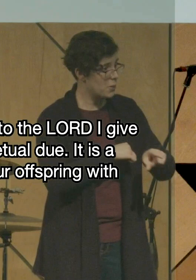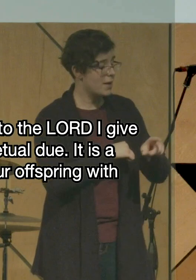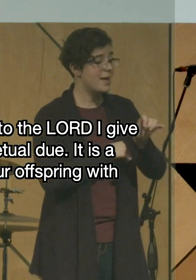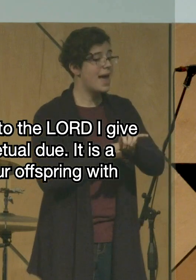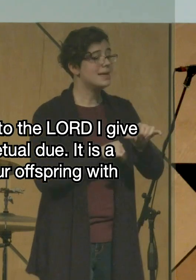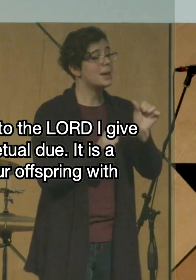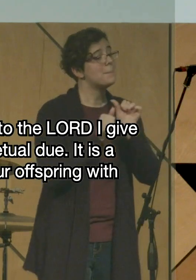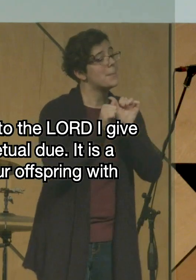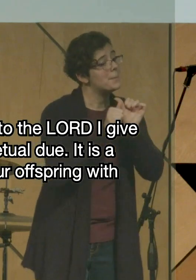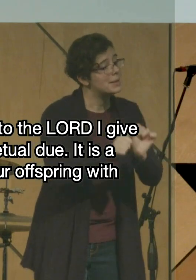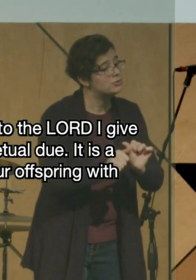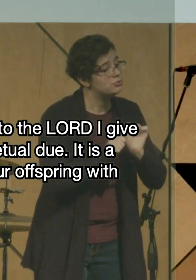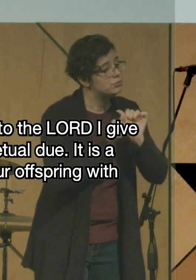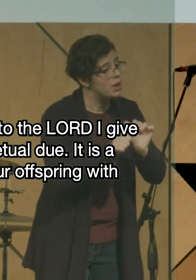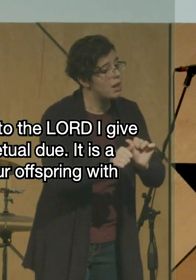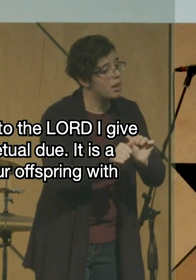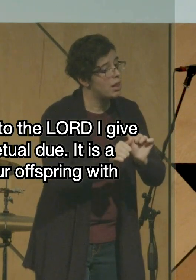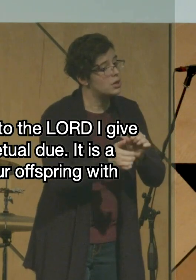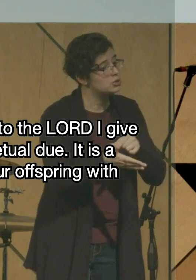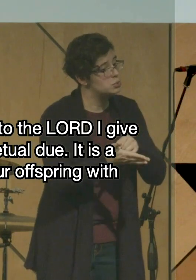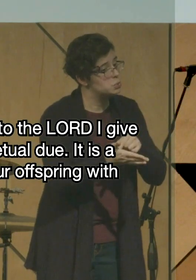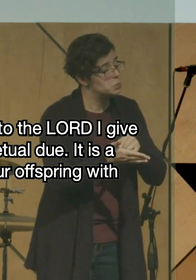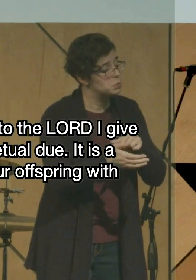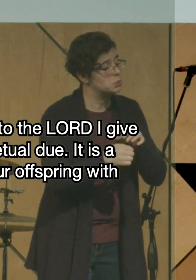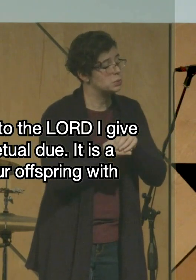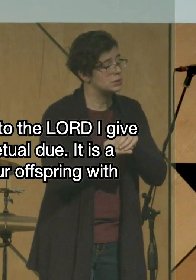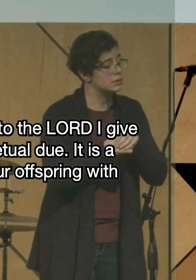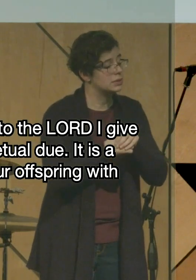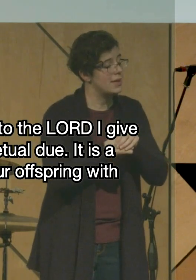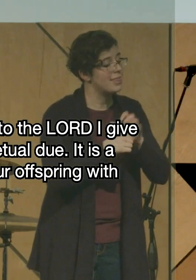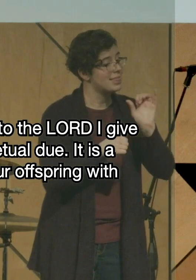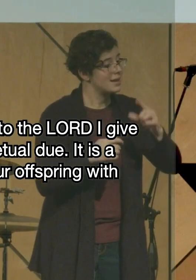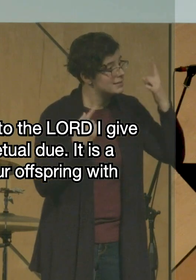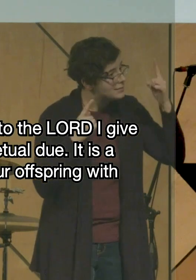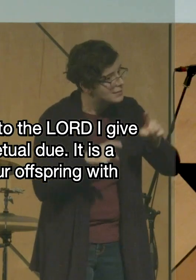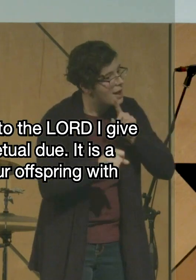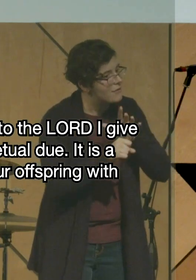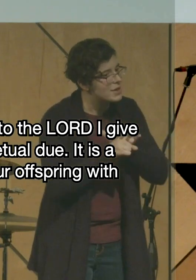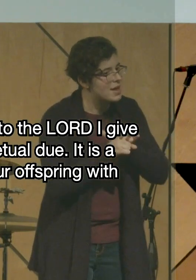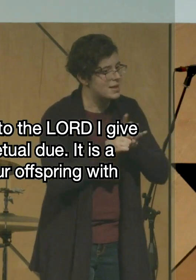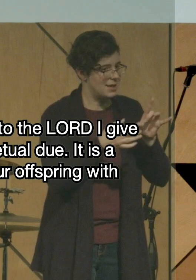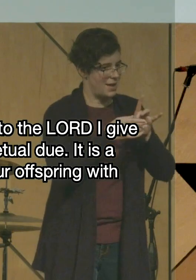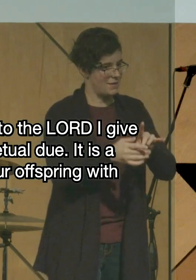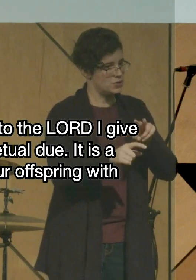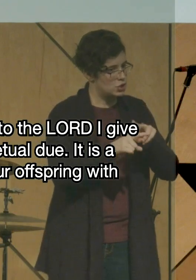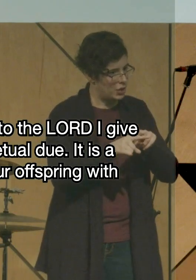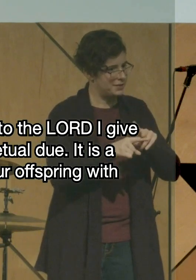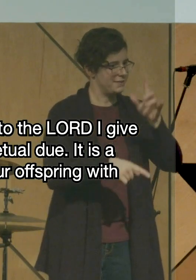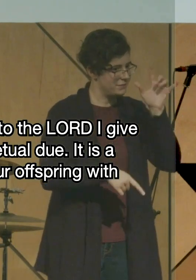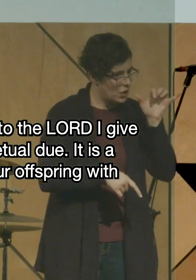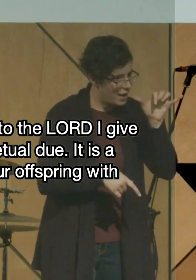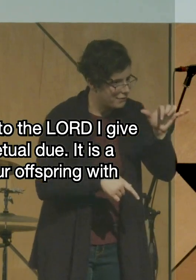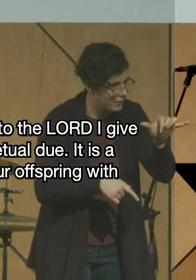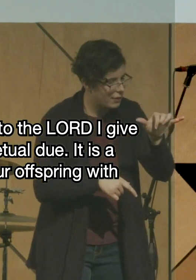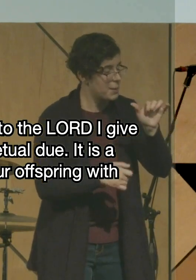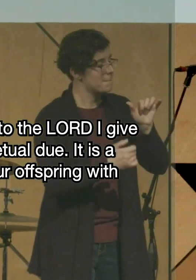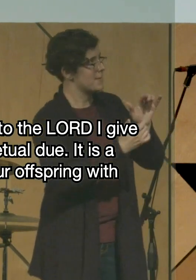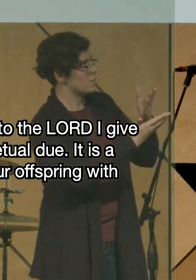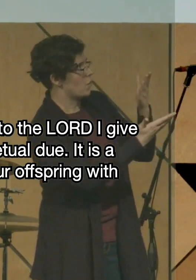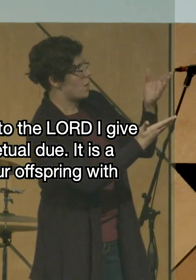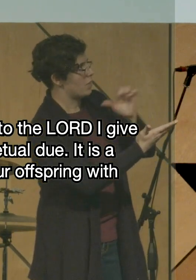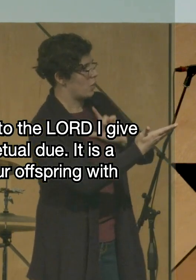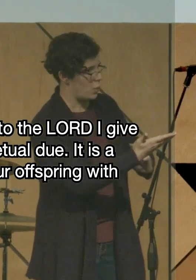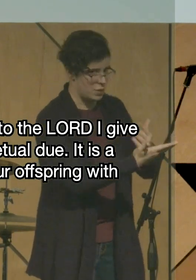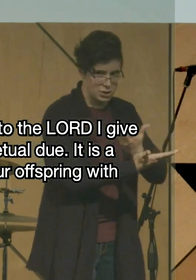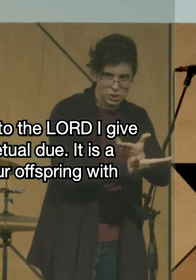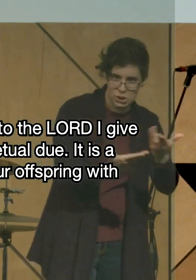a perpetual due. It is a covenant of salt forever before the Lord and for